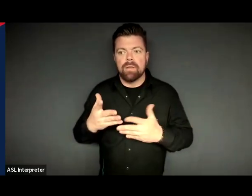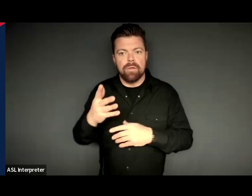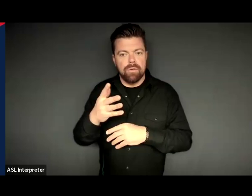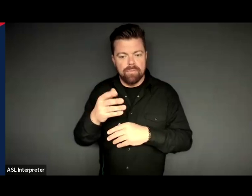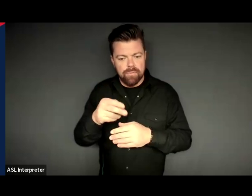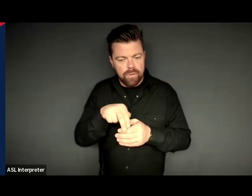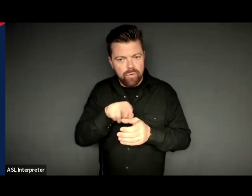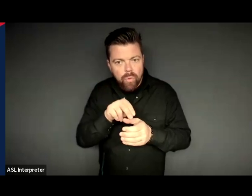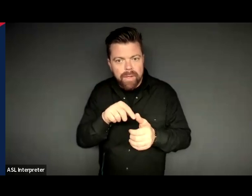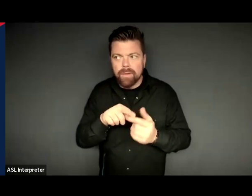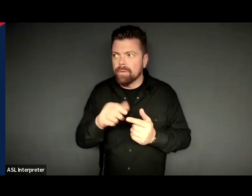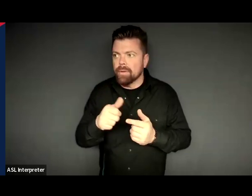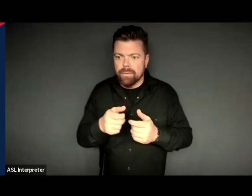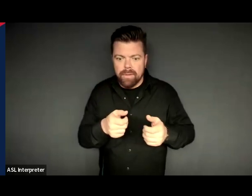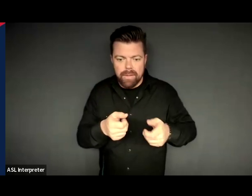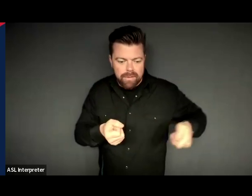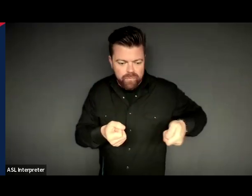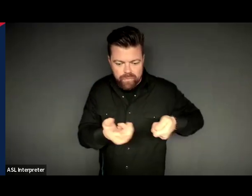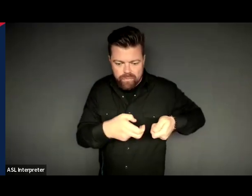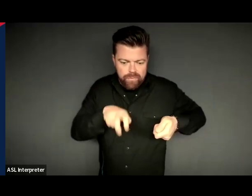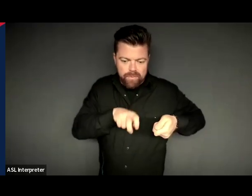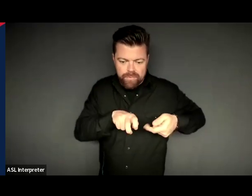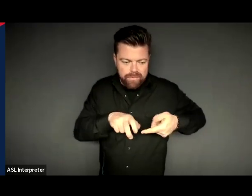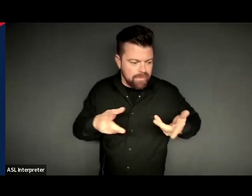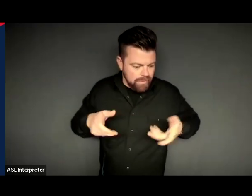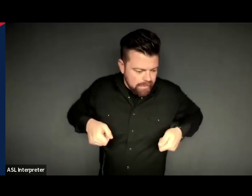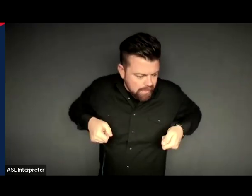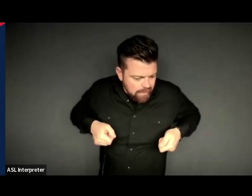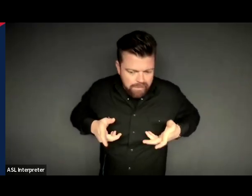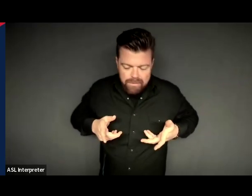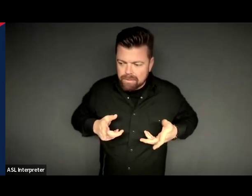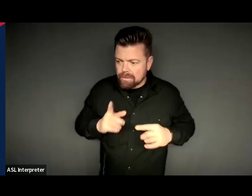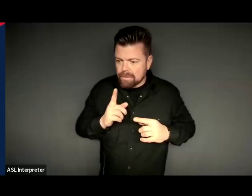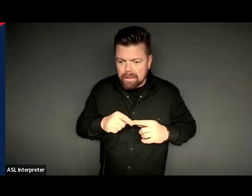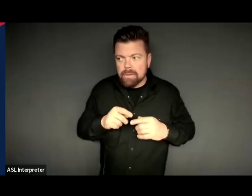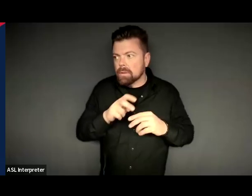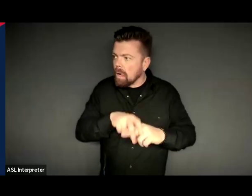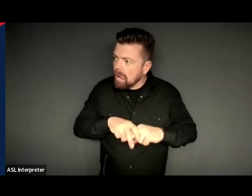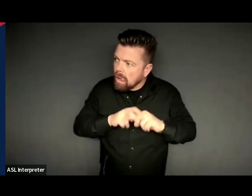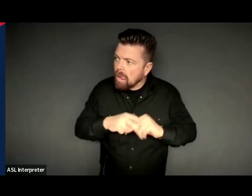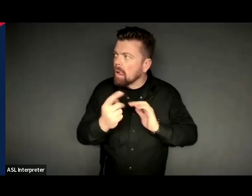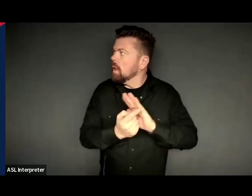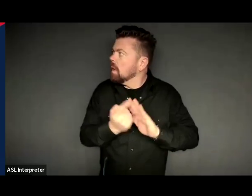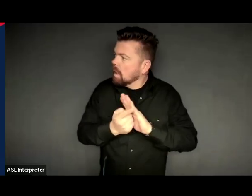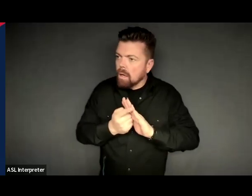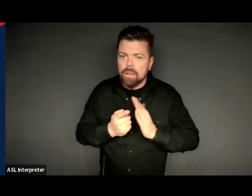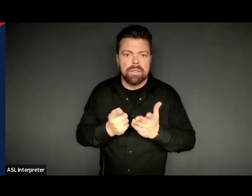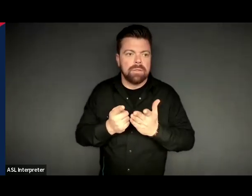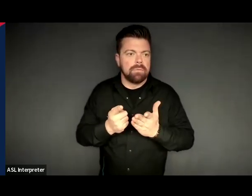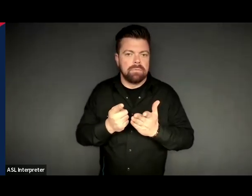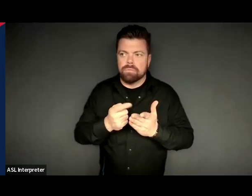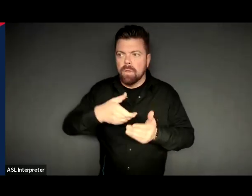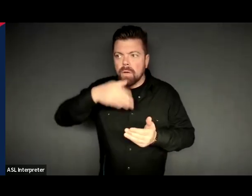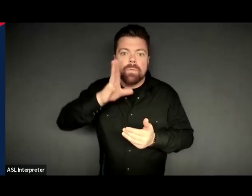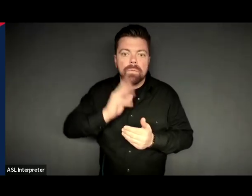for long enough that it takes the hours of drinking this bowel prep. So insurance companies are allowing people to go to